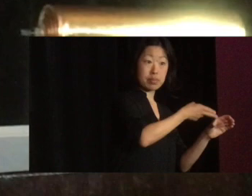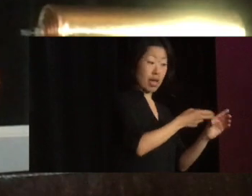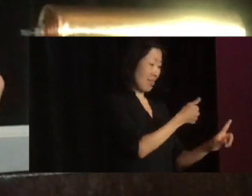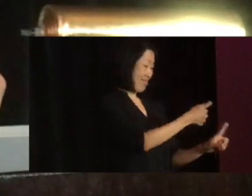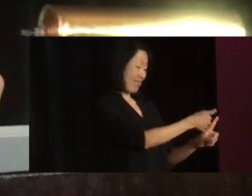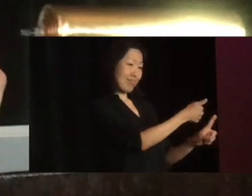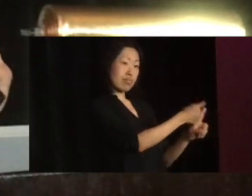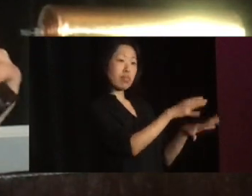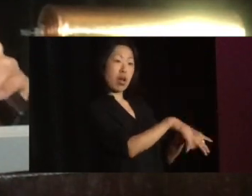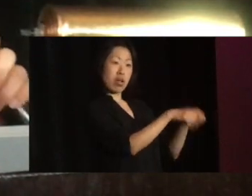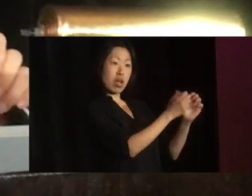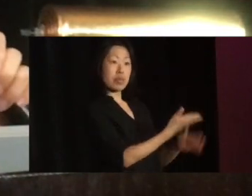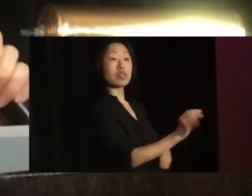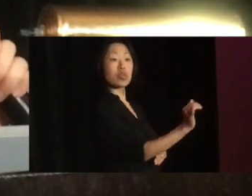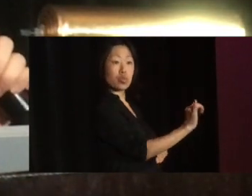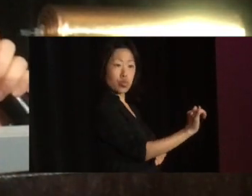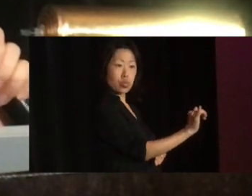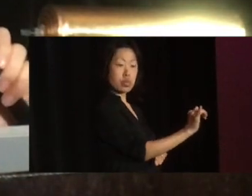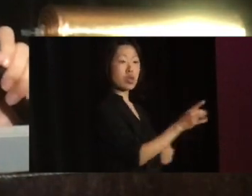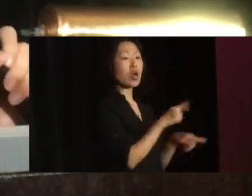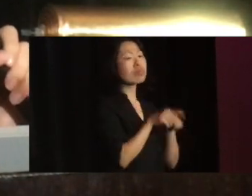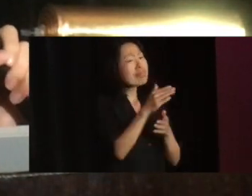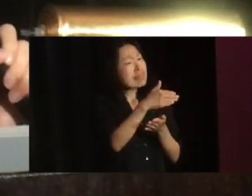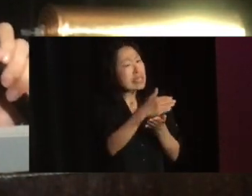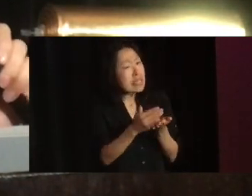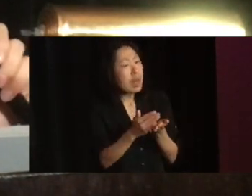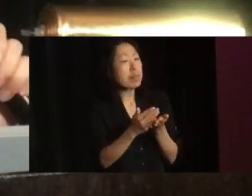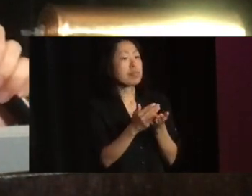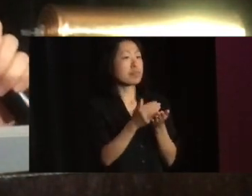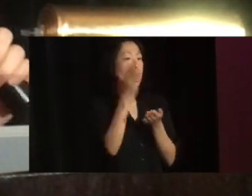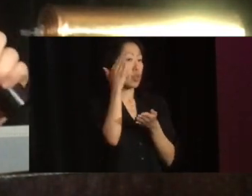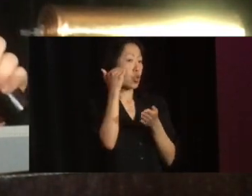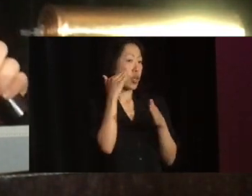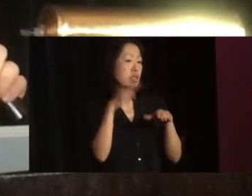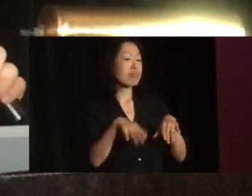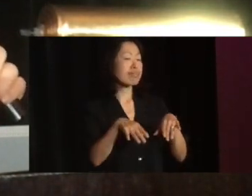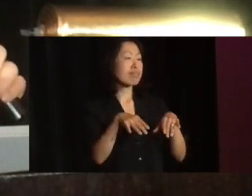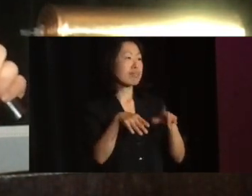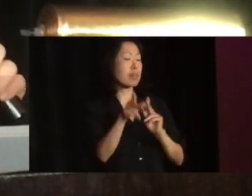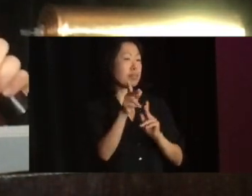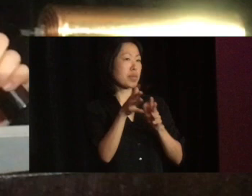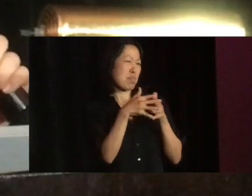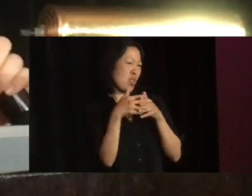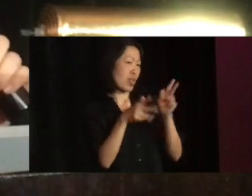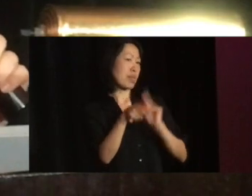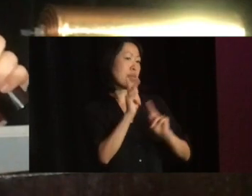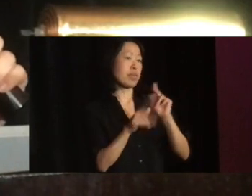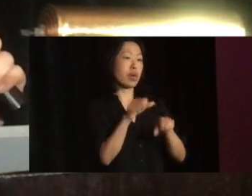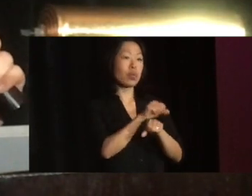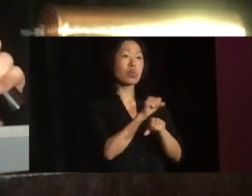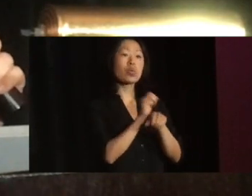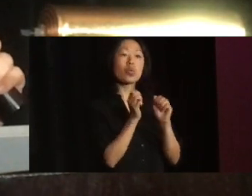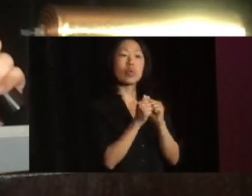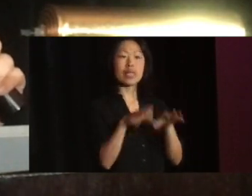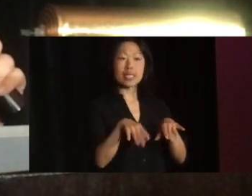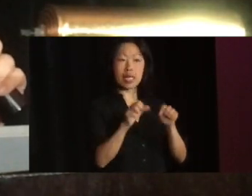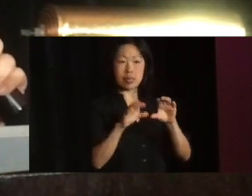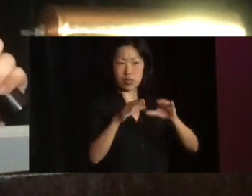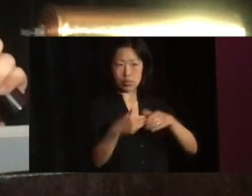but we also had Korean Americans that work with the adoptee population here. And I also did outreach